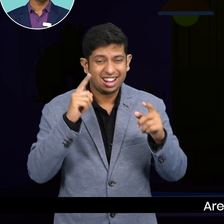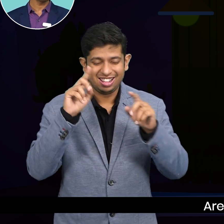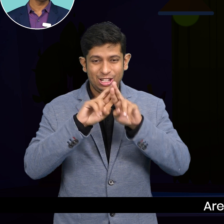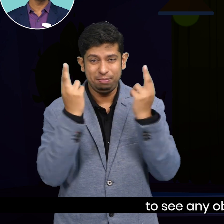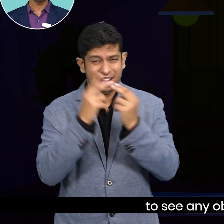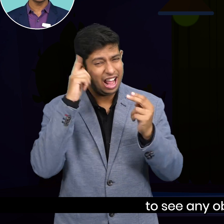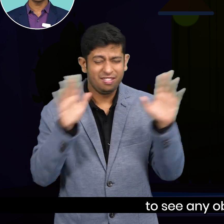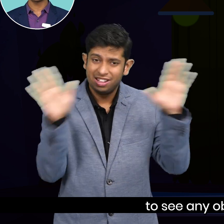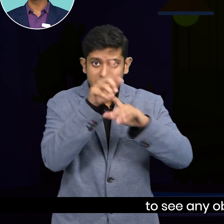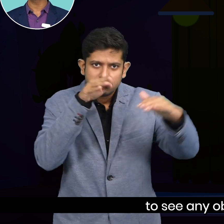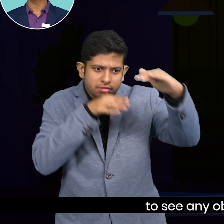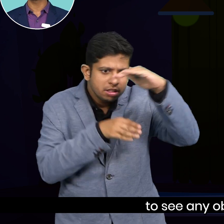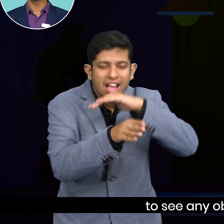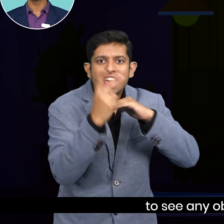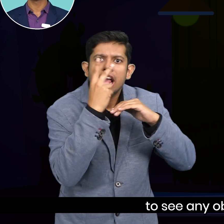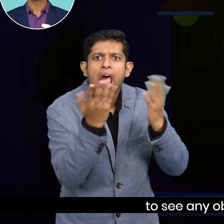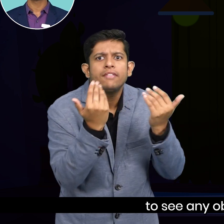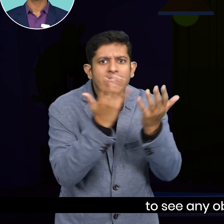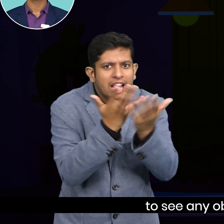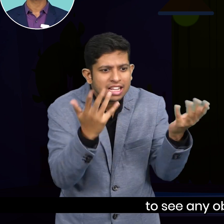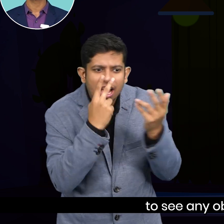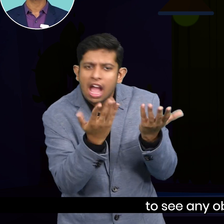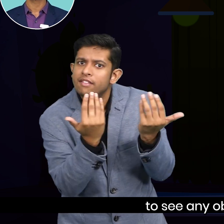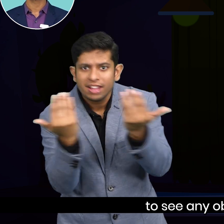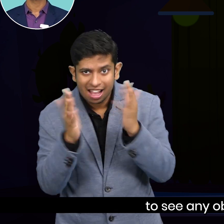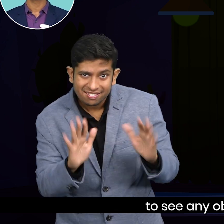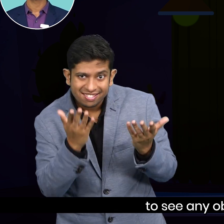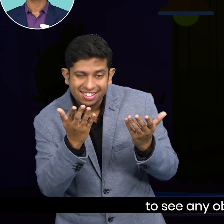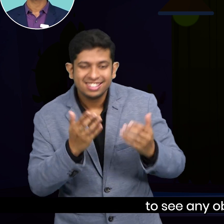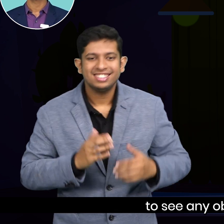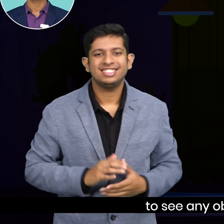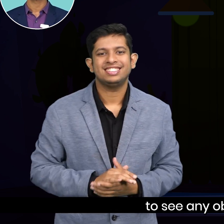Are you able to see any objects in the room?